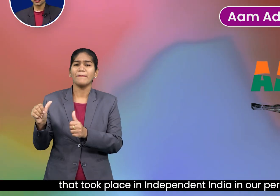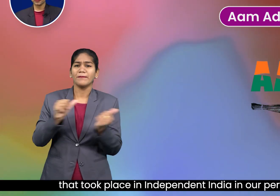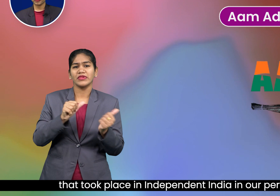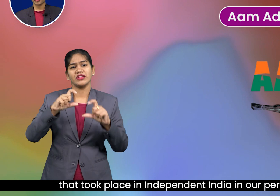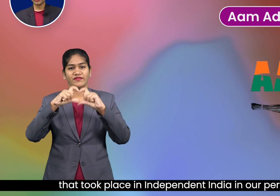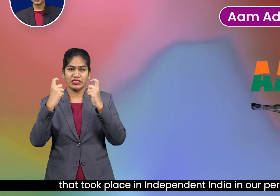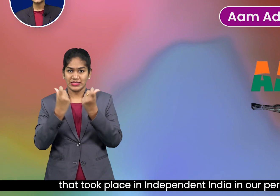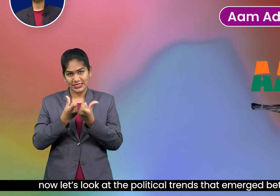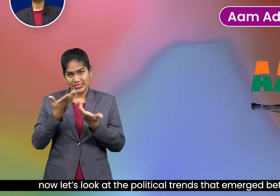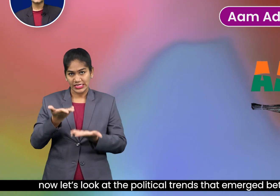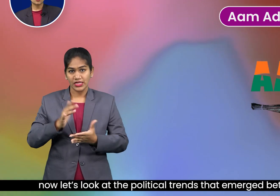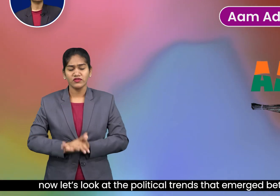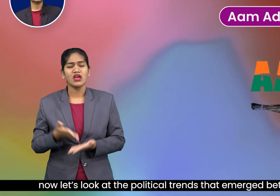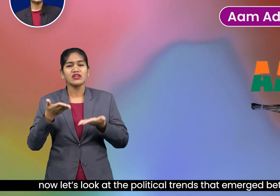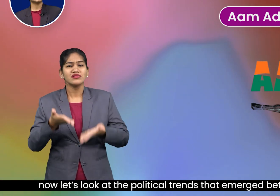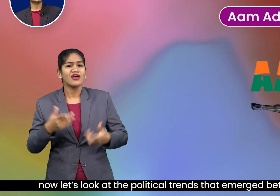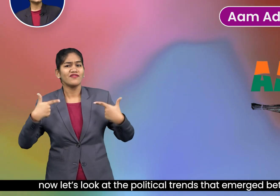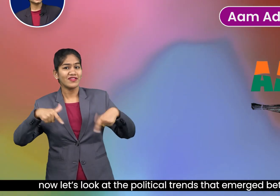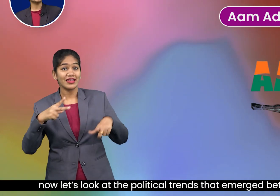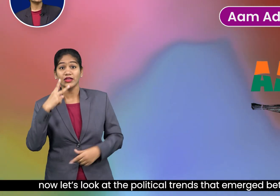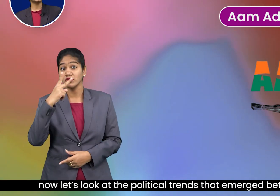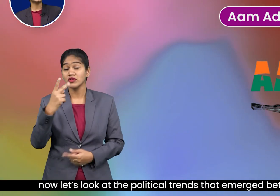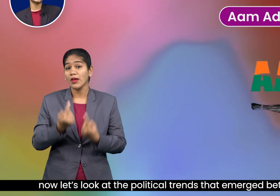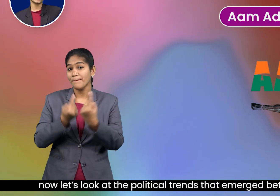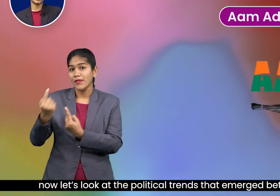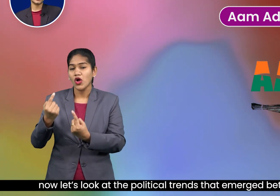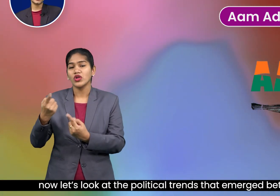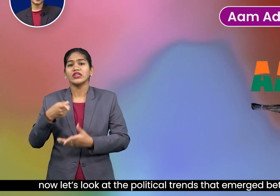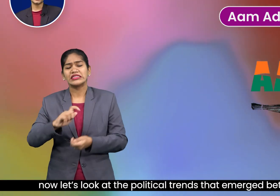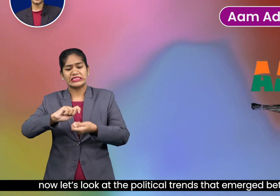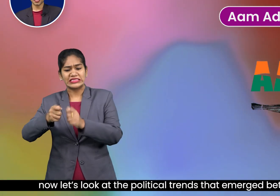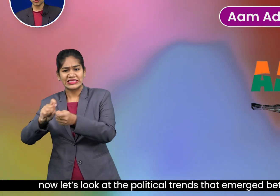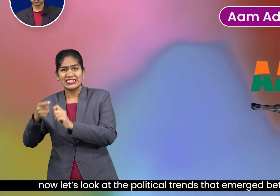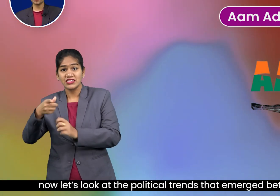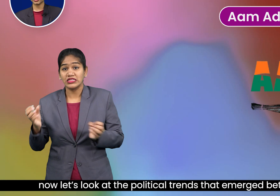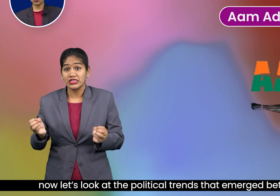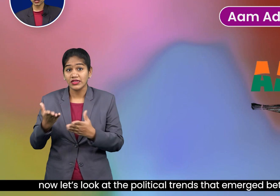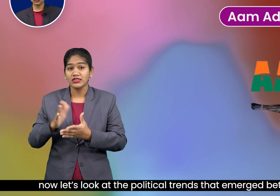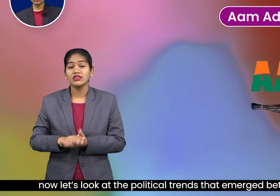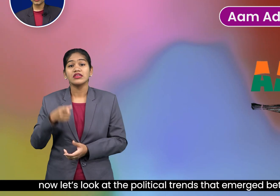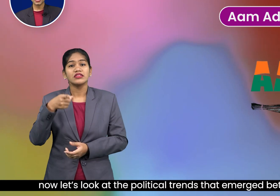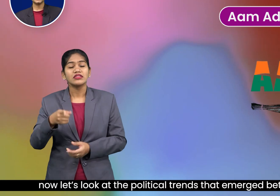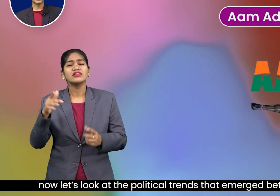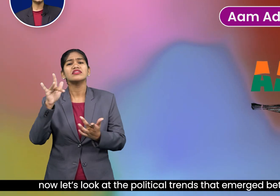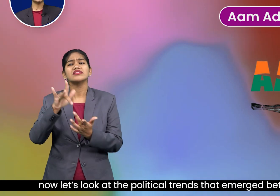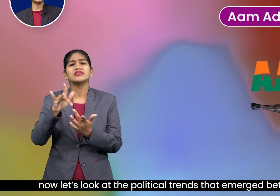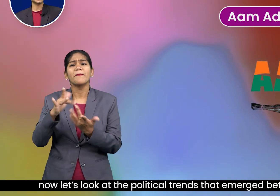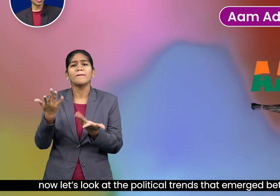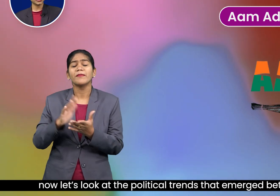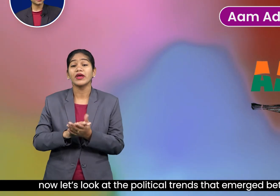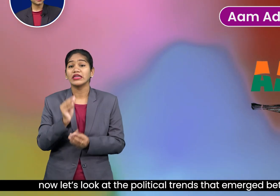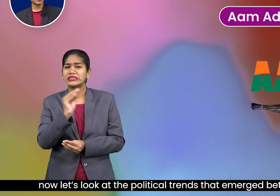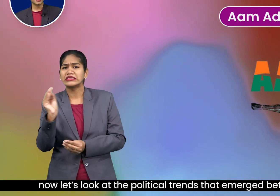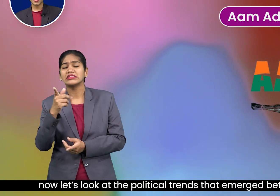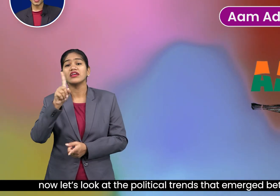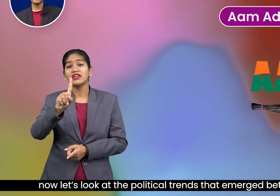session, now let's look at the political trends that emerged between